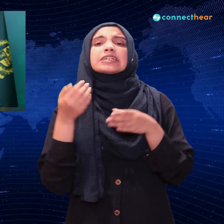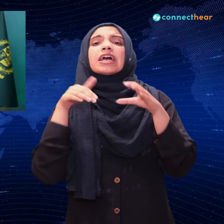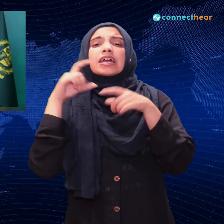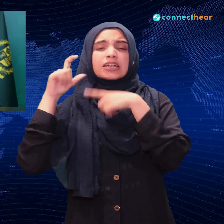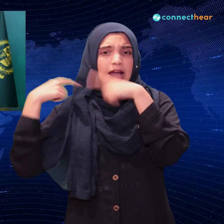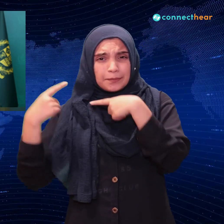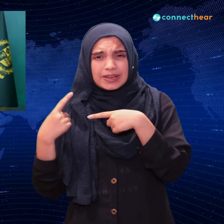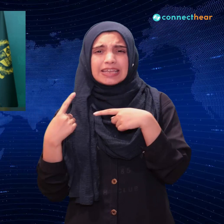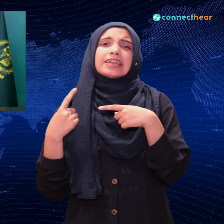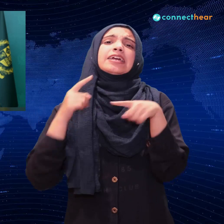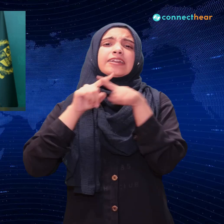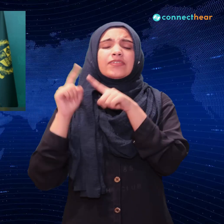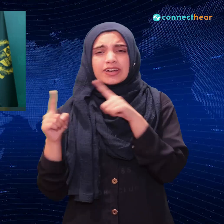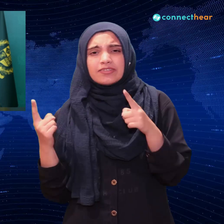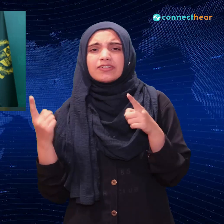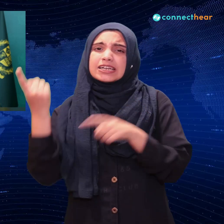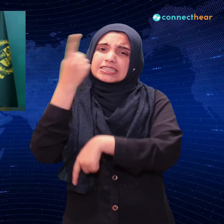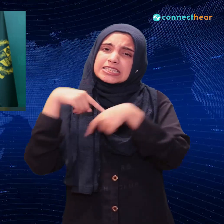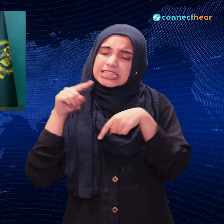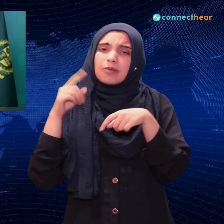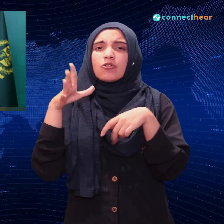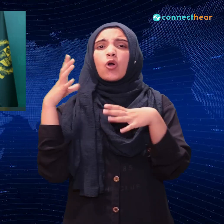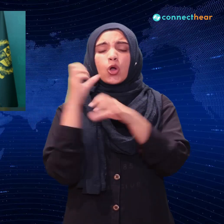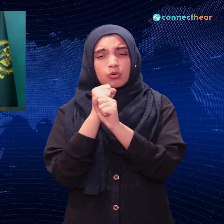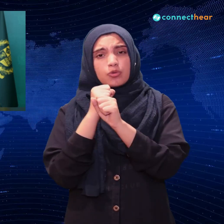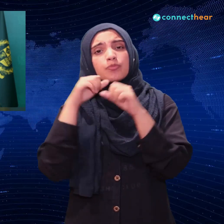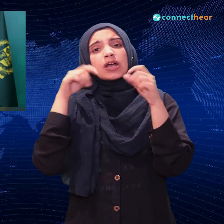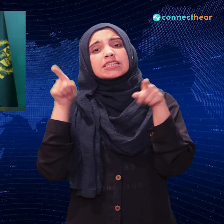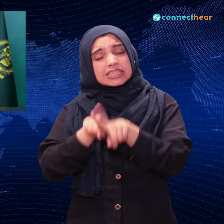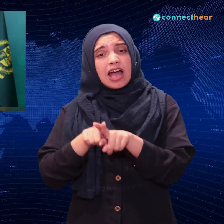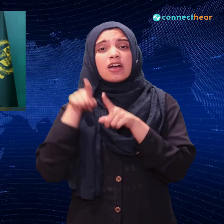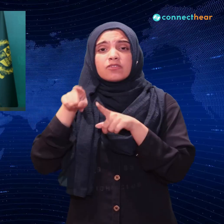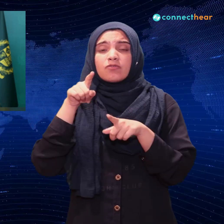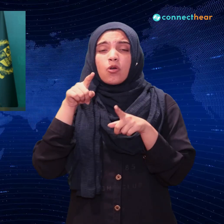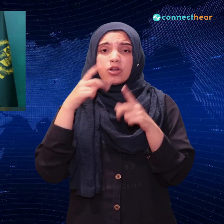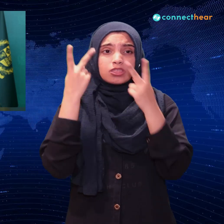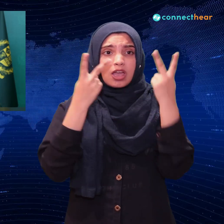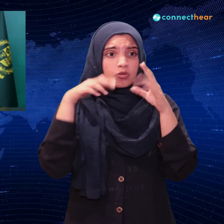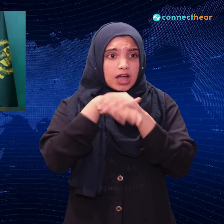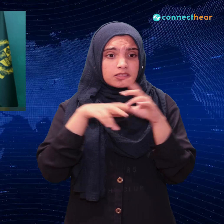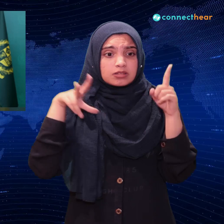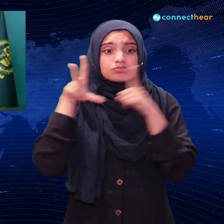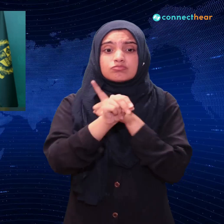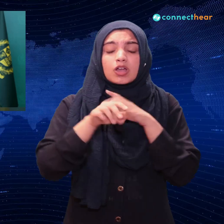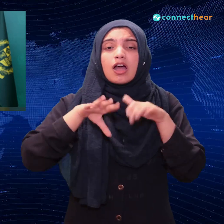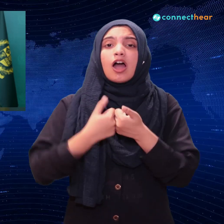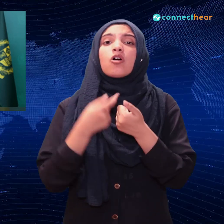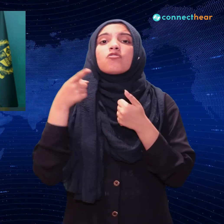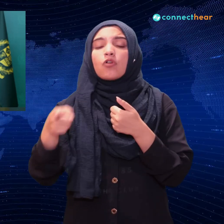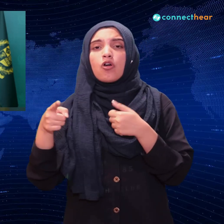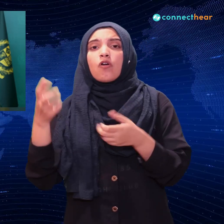commercial interests, often compel major powers to overlook the transgressions of